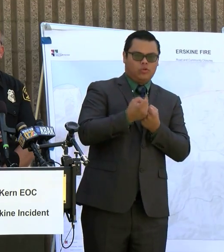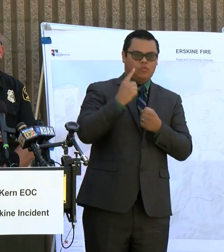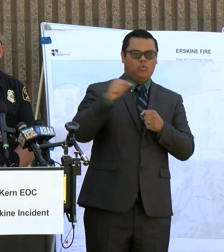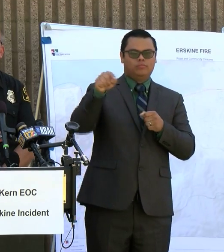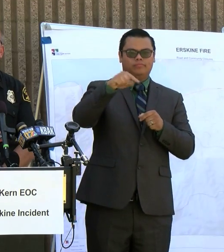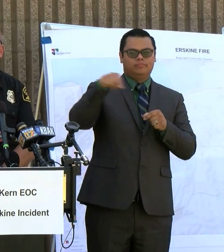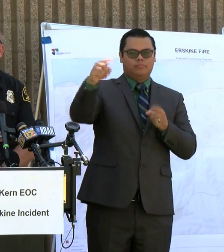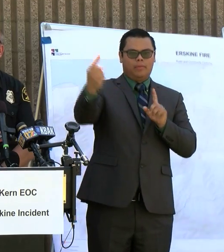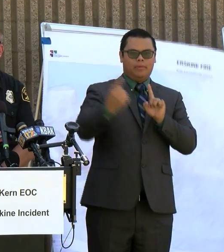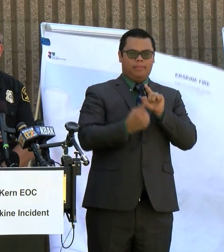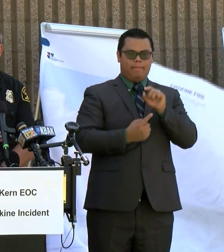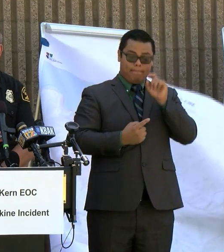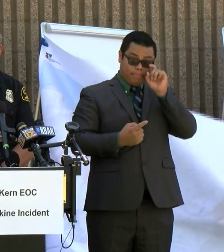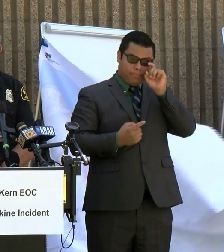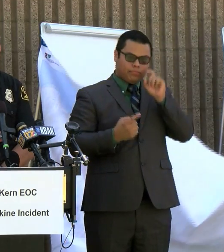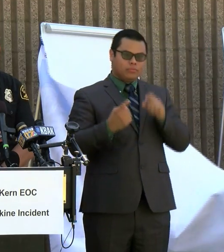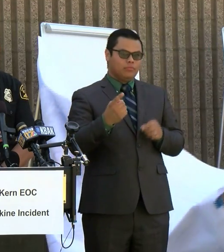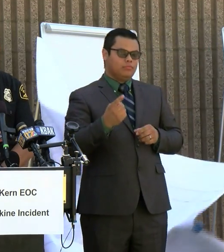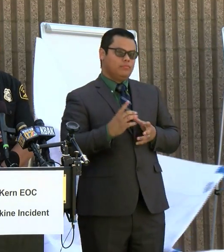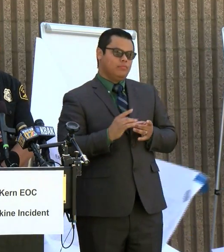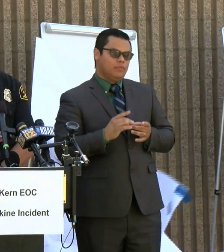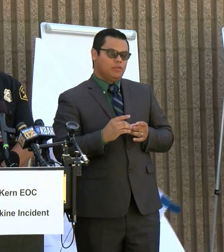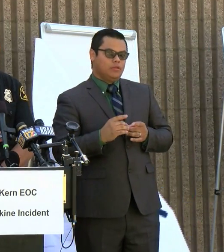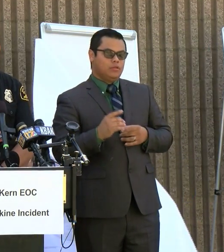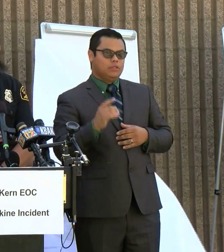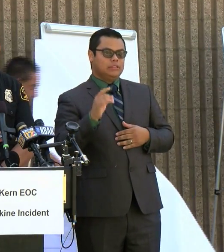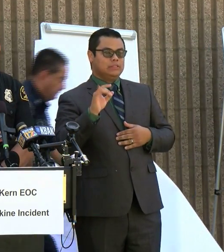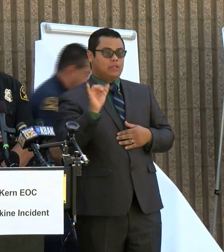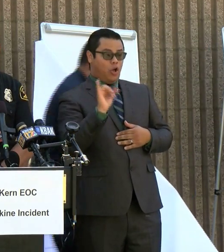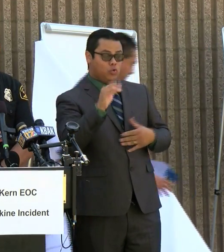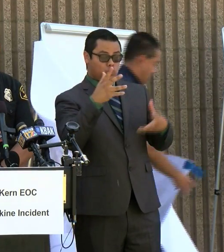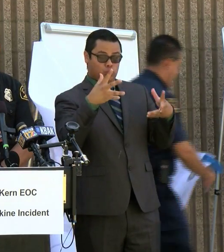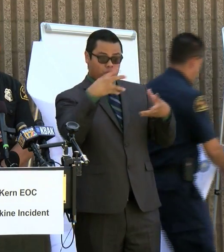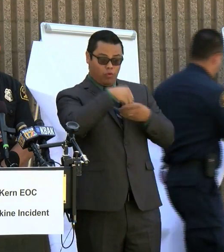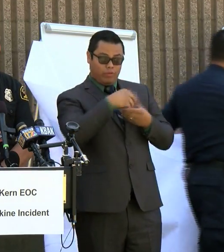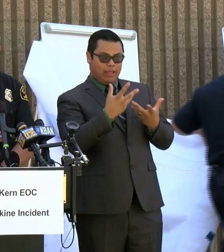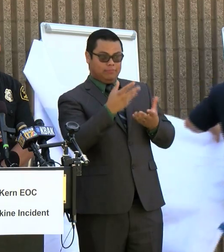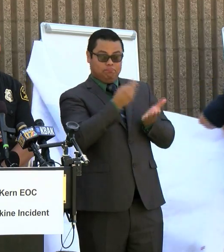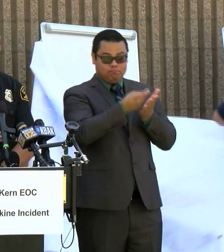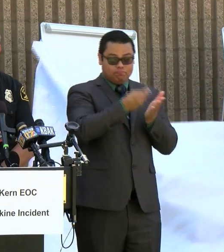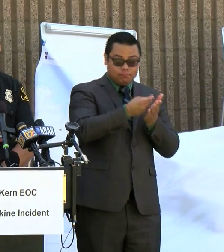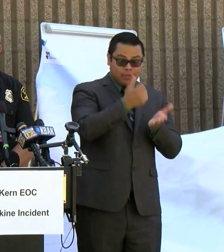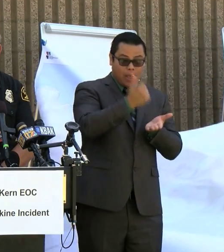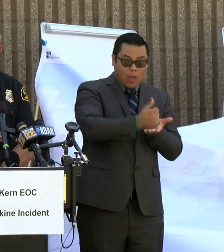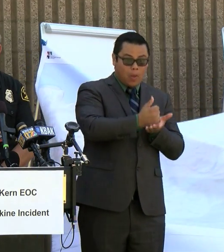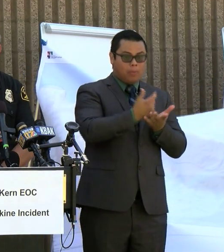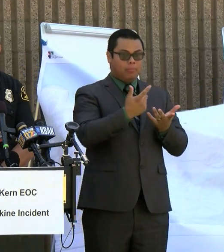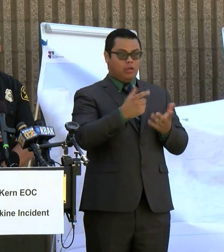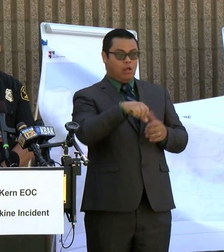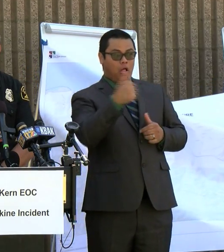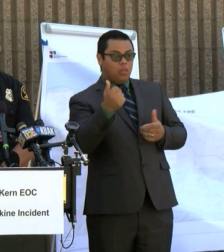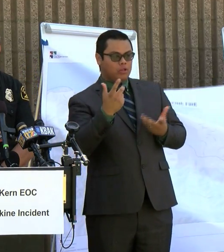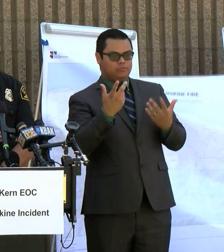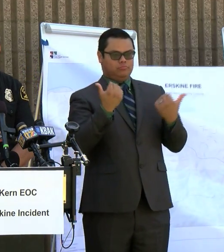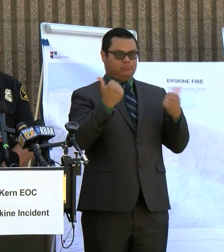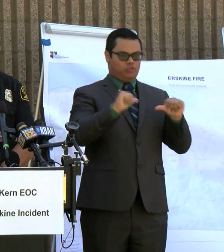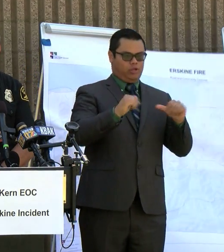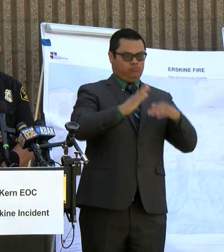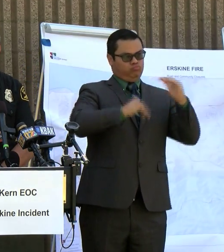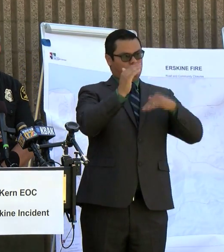people. So would that include how they can get some financial help, and are there other sources of funding for rebuilding